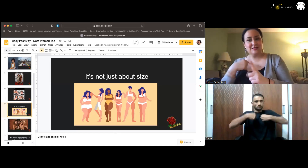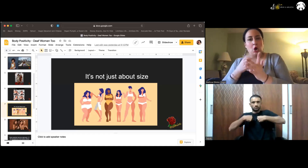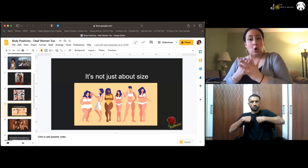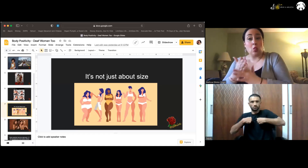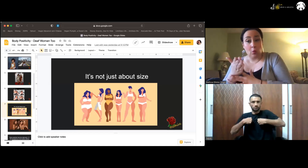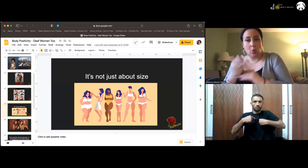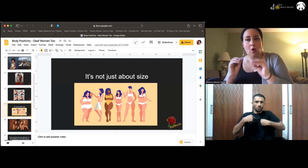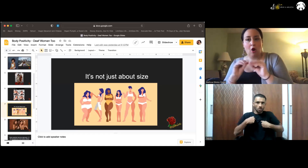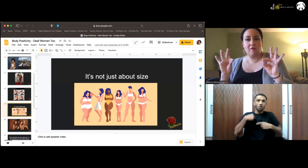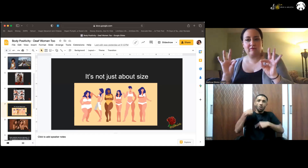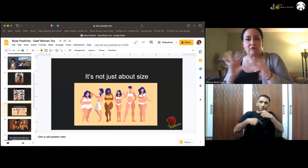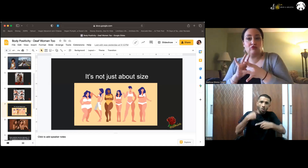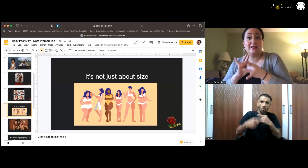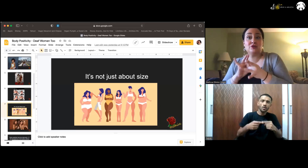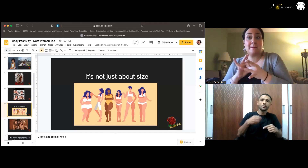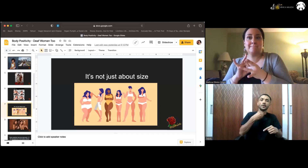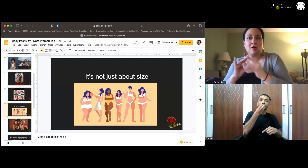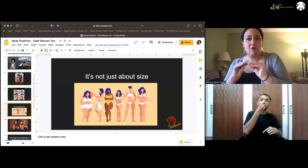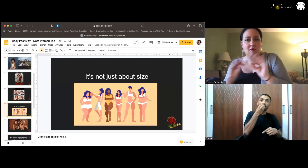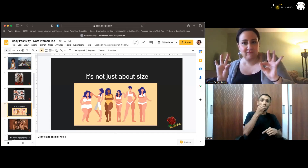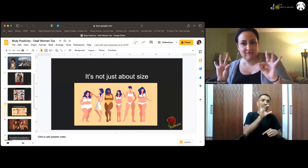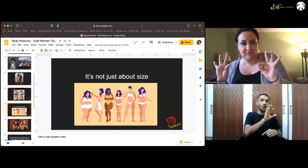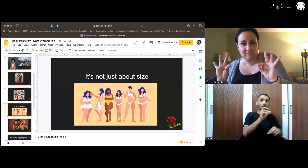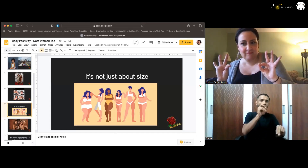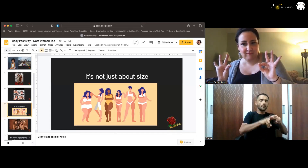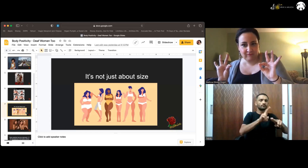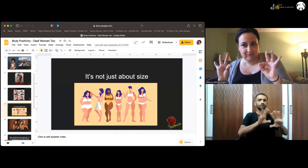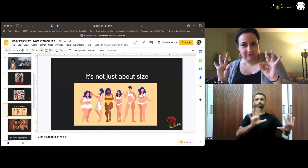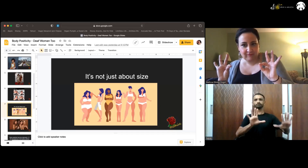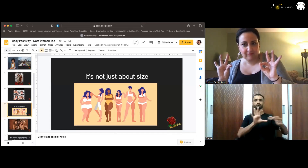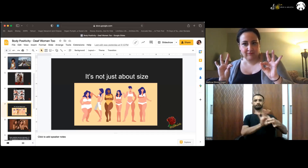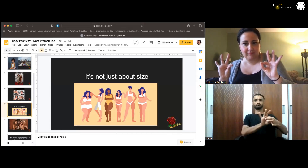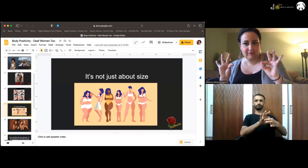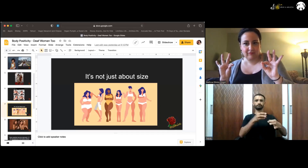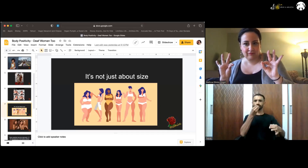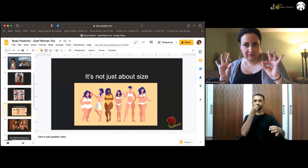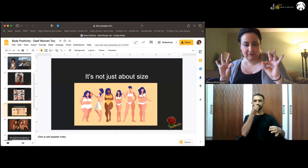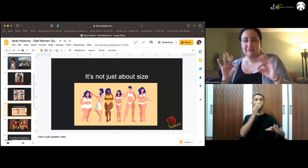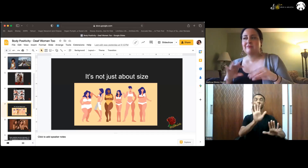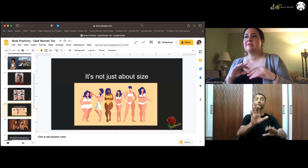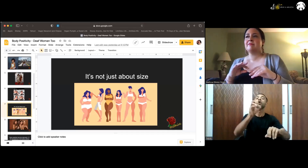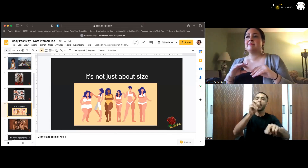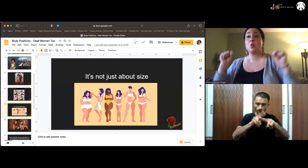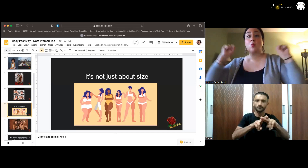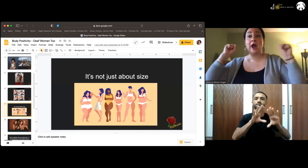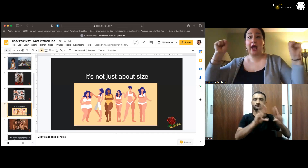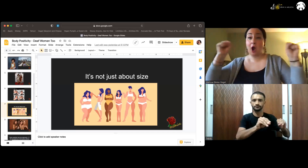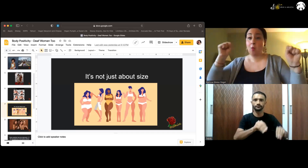it was quite difficult, in the COVID, in the pandemic situations, it was really difficult for everyone to stay healthy.